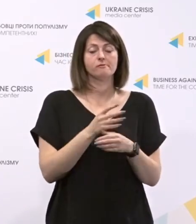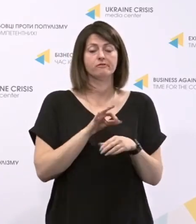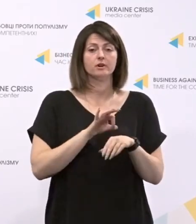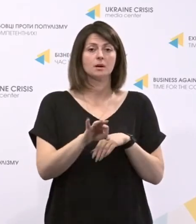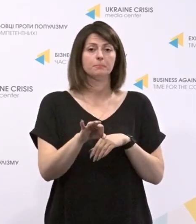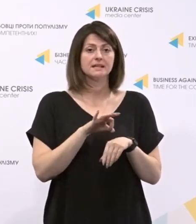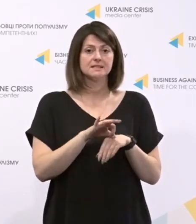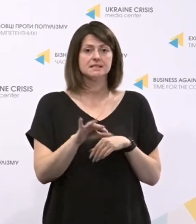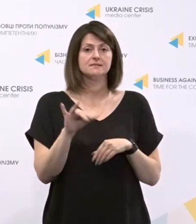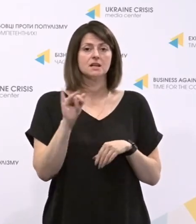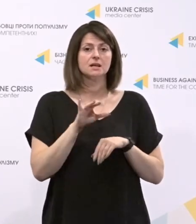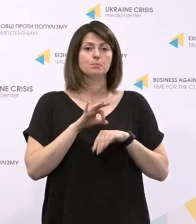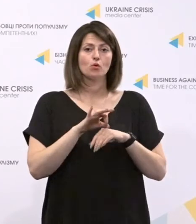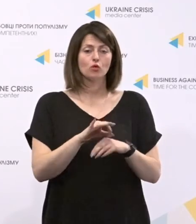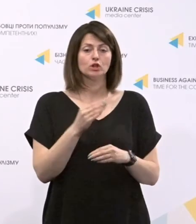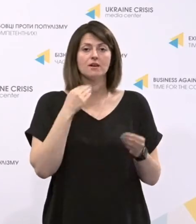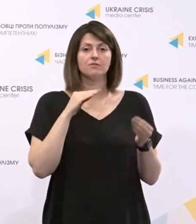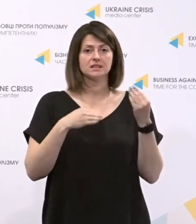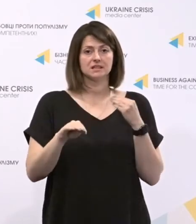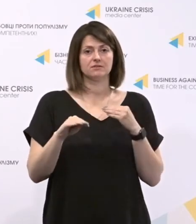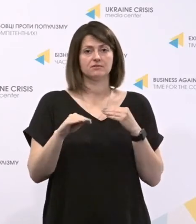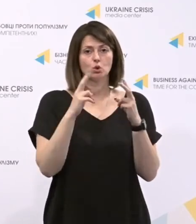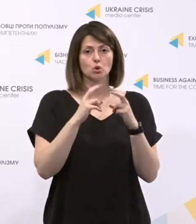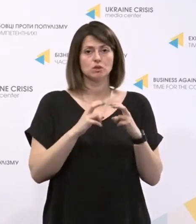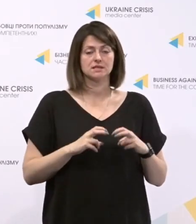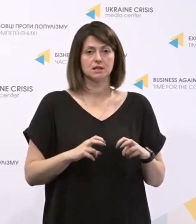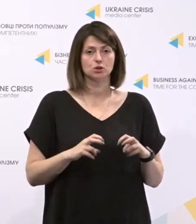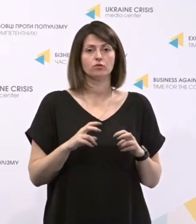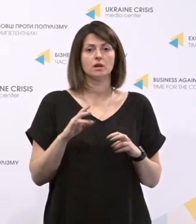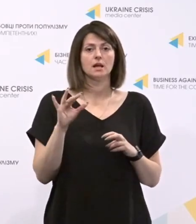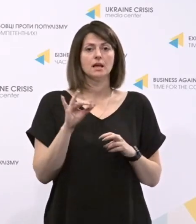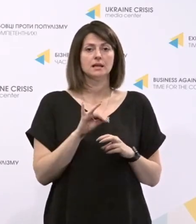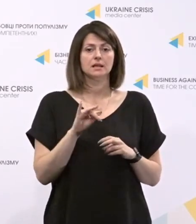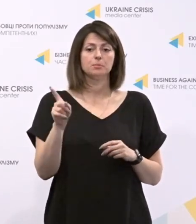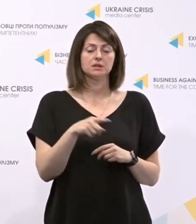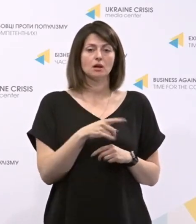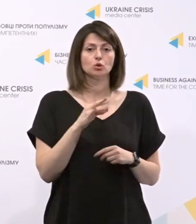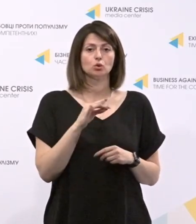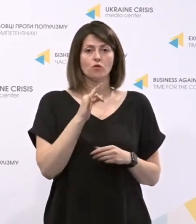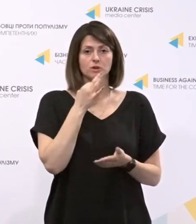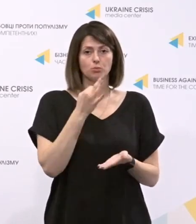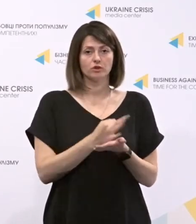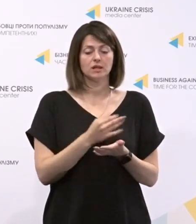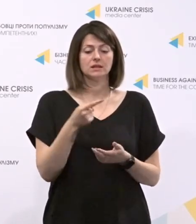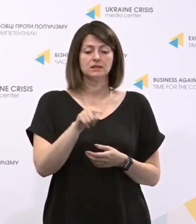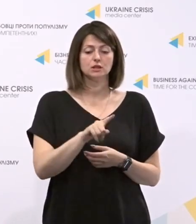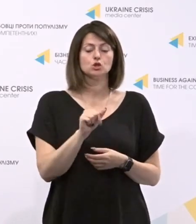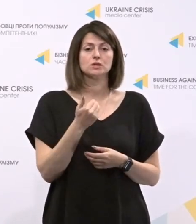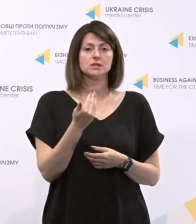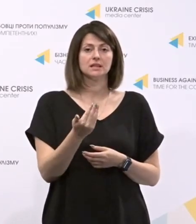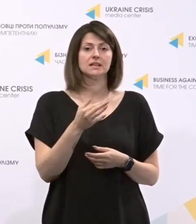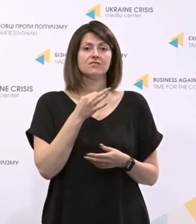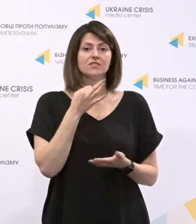those responsible to avoid fueling a sense of impunity.